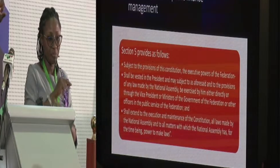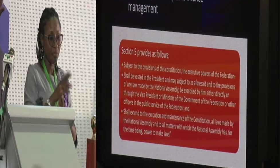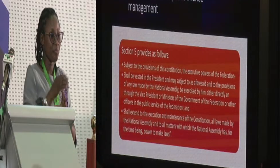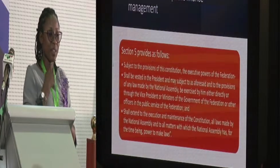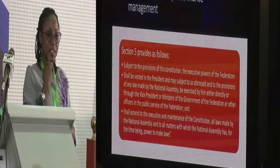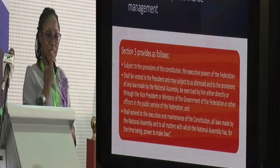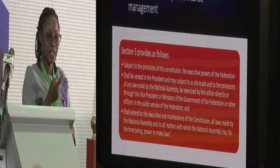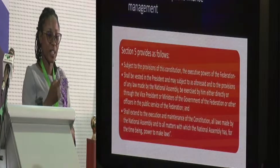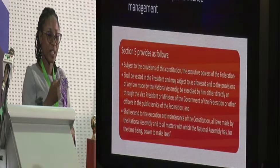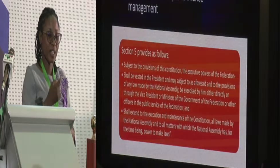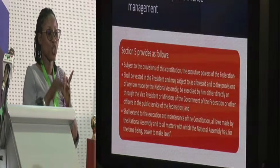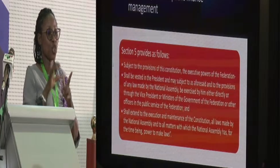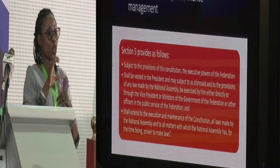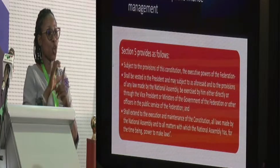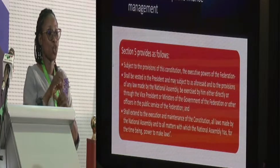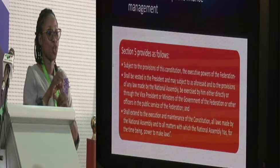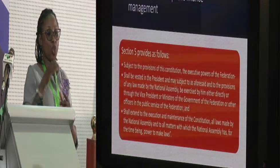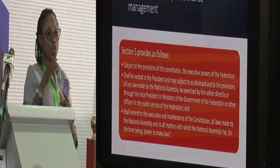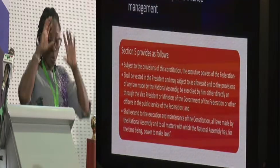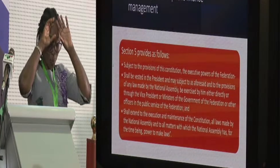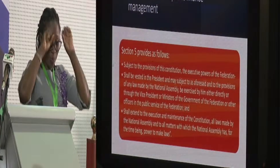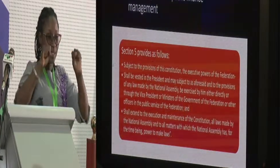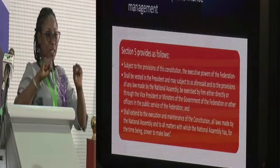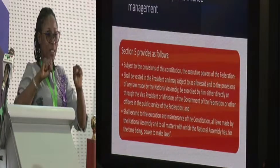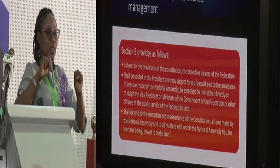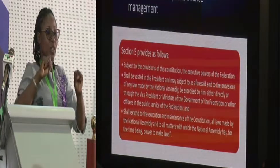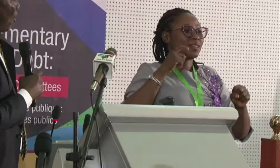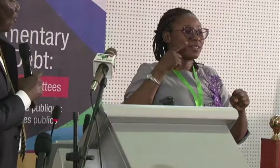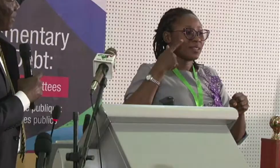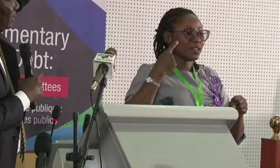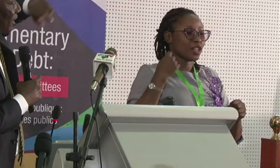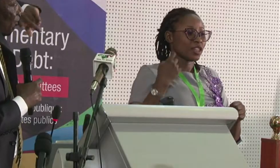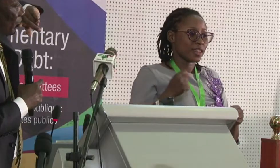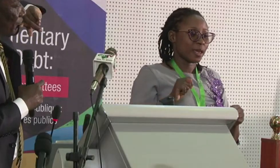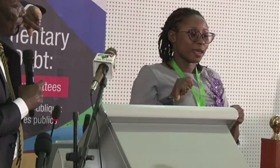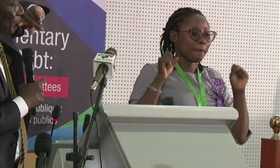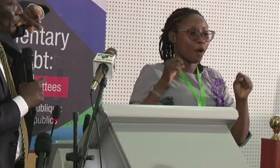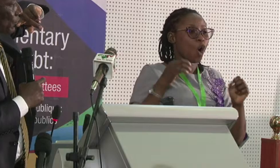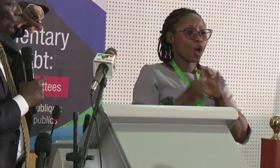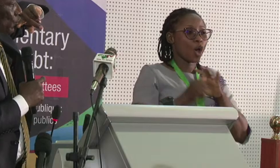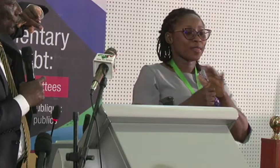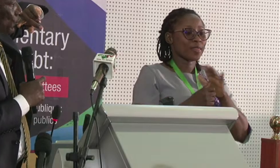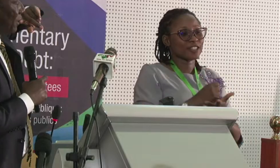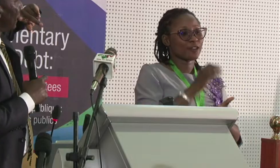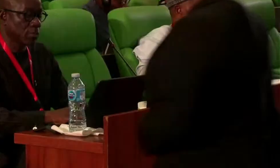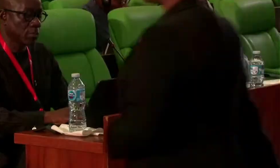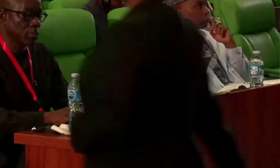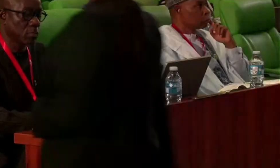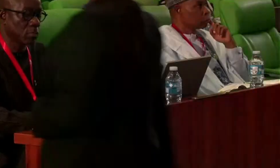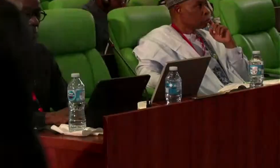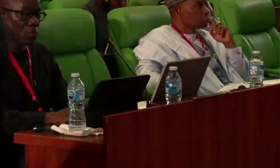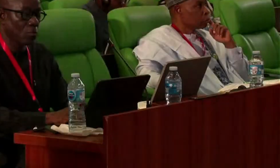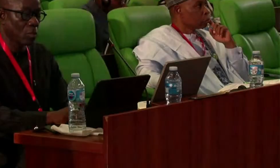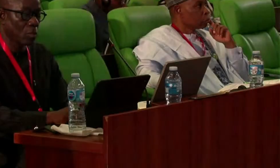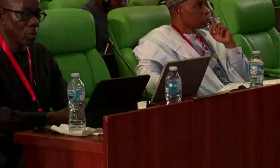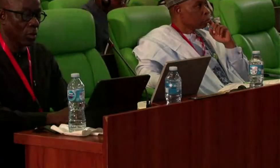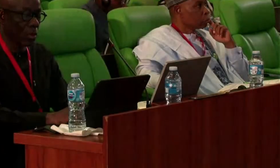law, it conditions the president's extent of his power under section 5(2). Next slide.